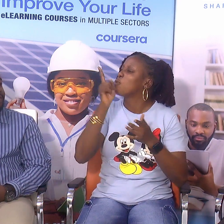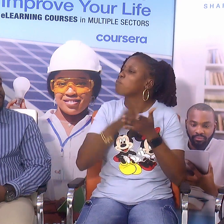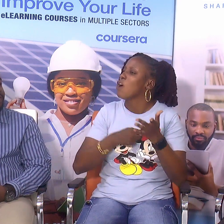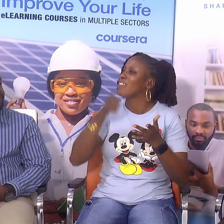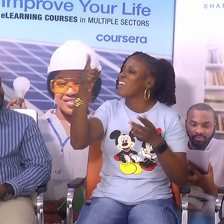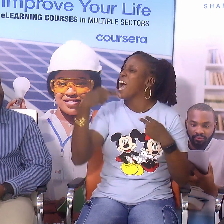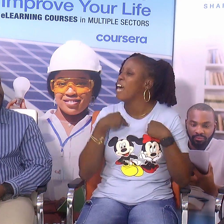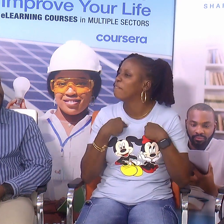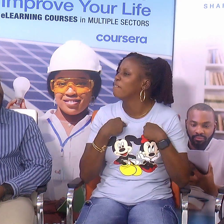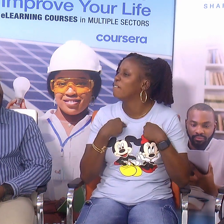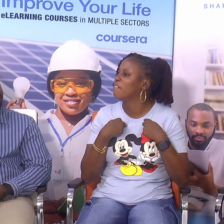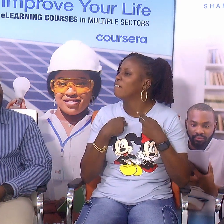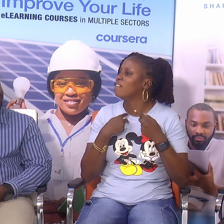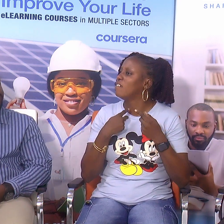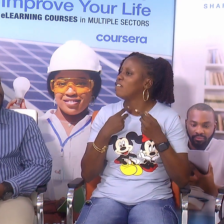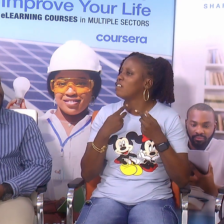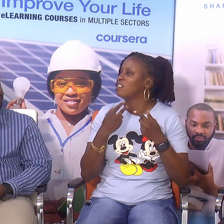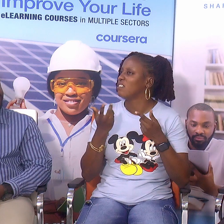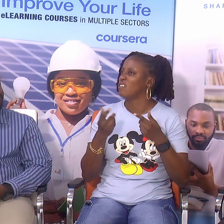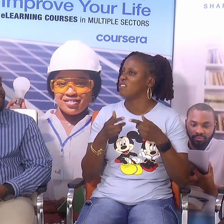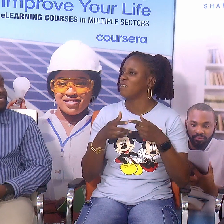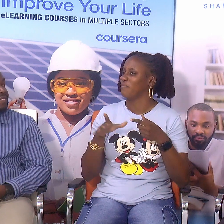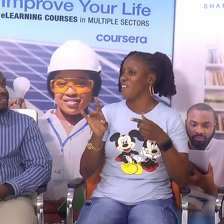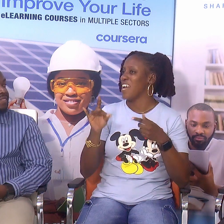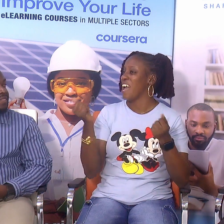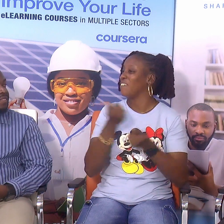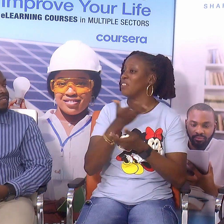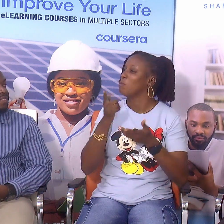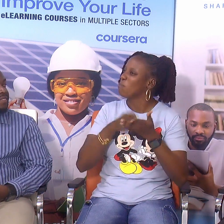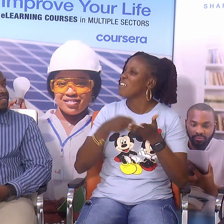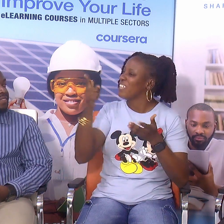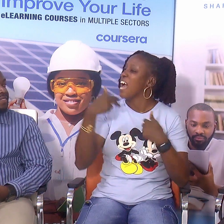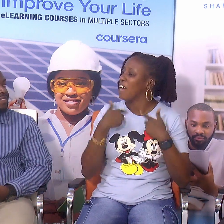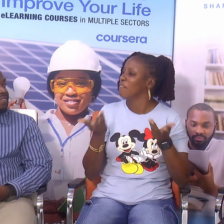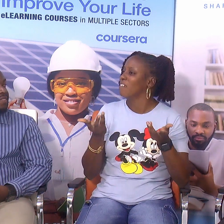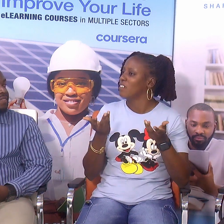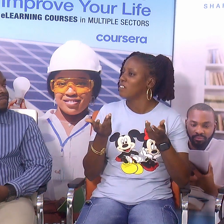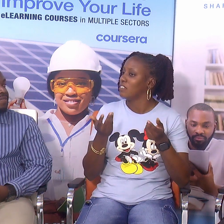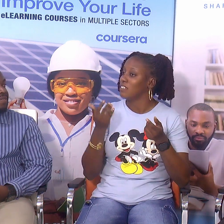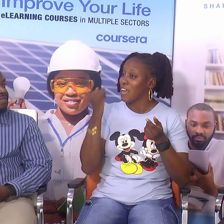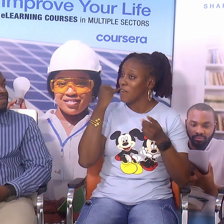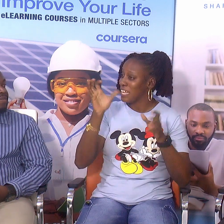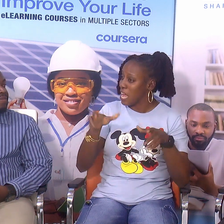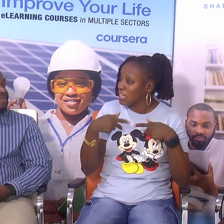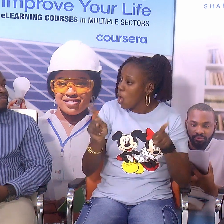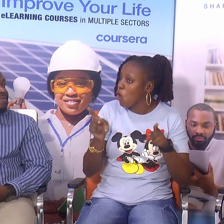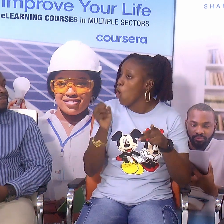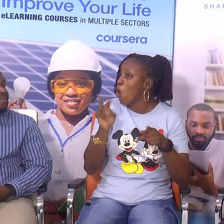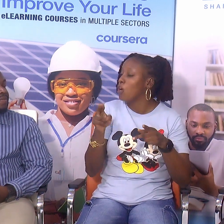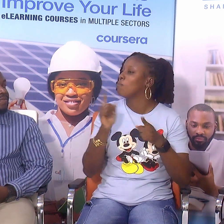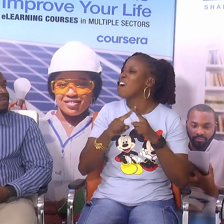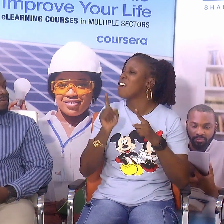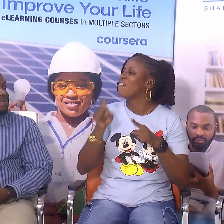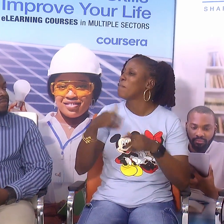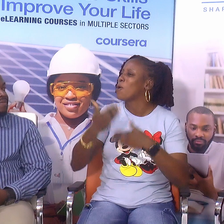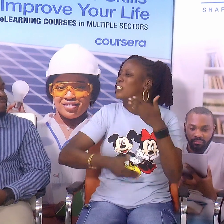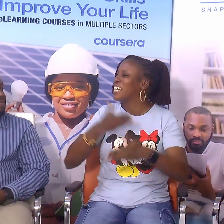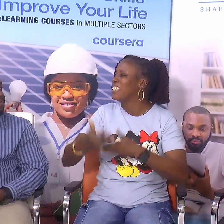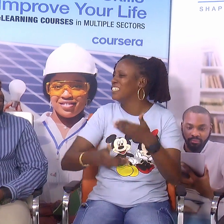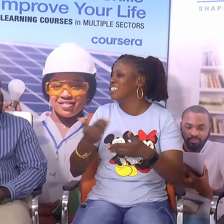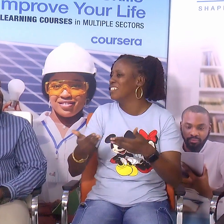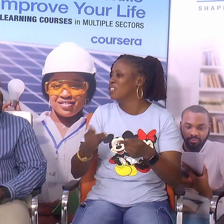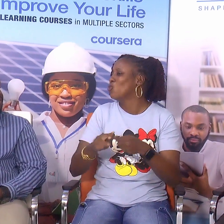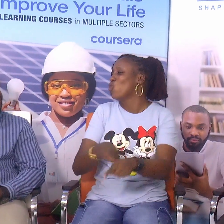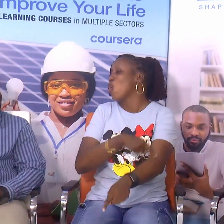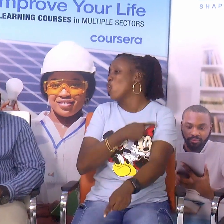Canada has a lot of opportunities, and I wanted to see what they had. I just wanted to know what they had. You know, the